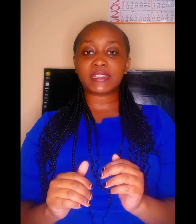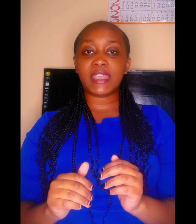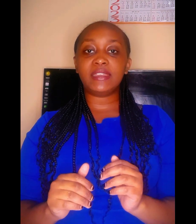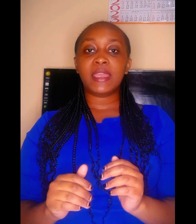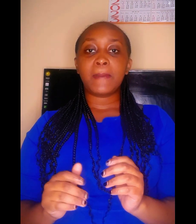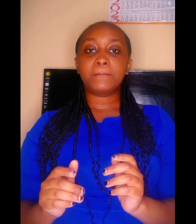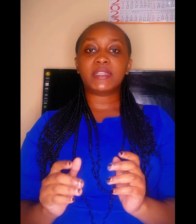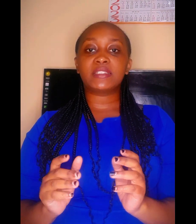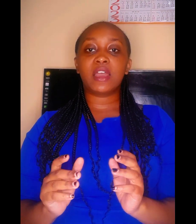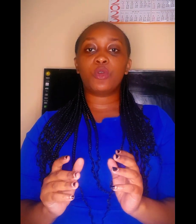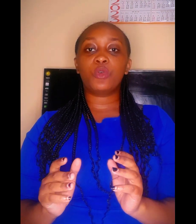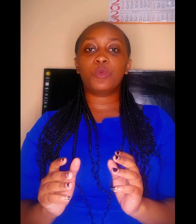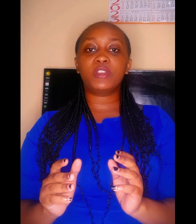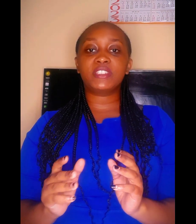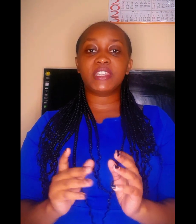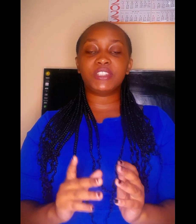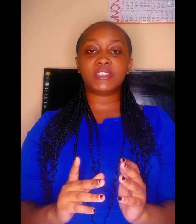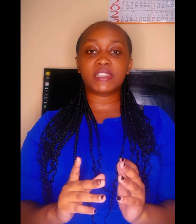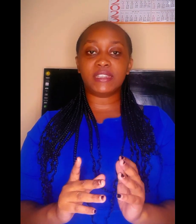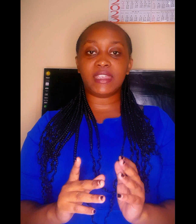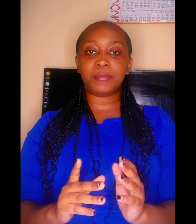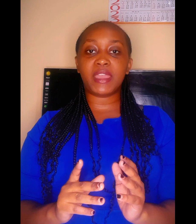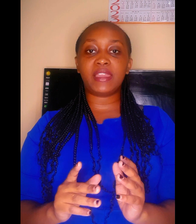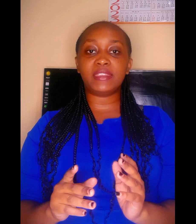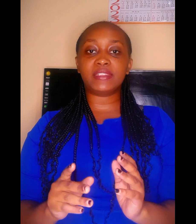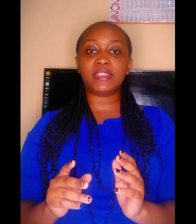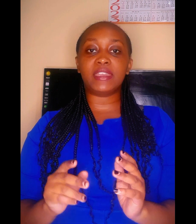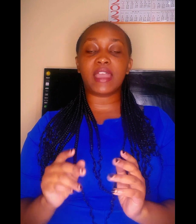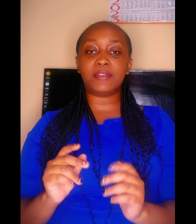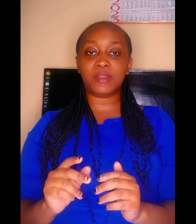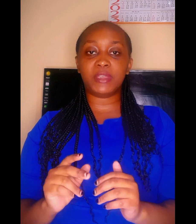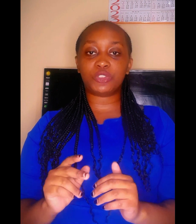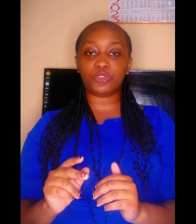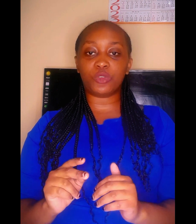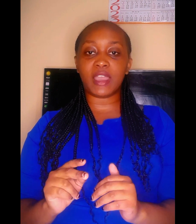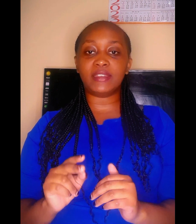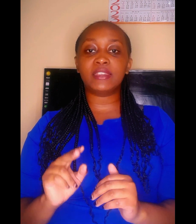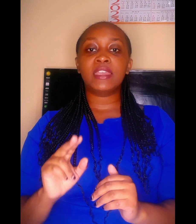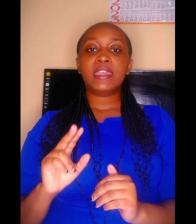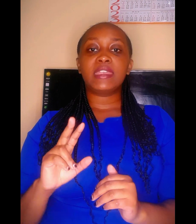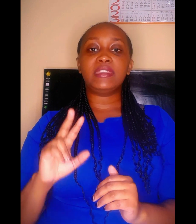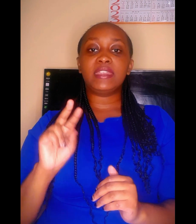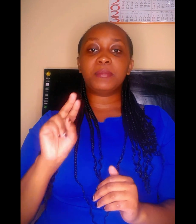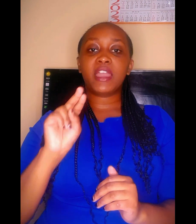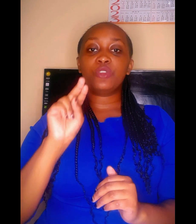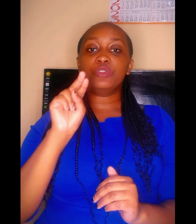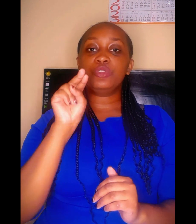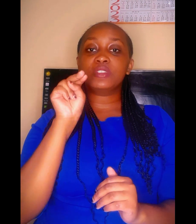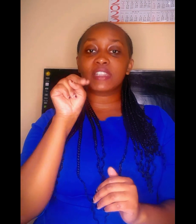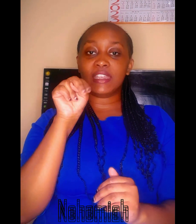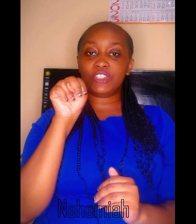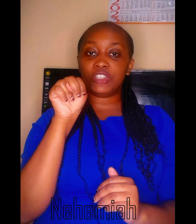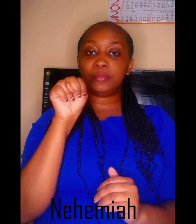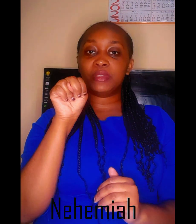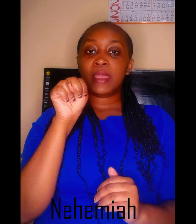sign, but now what changes in Nehemiah is the alphabet on your hand. In Nehemiah, you'll use N shape,